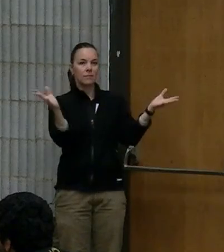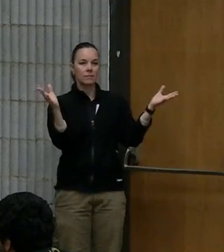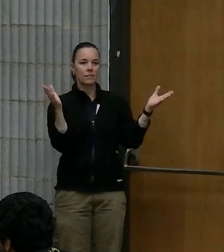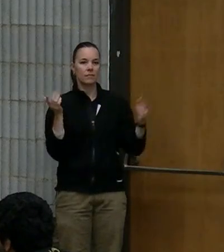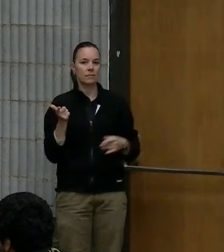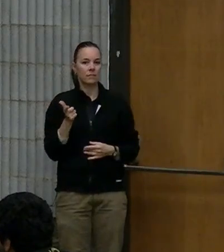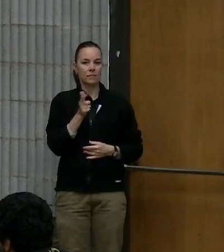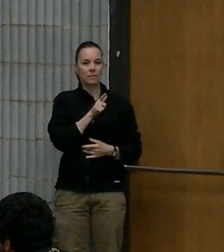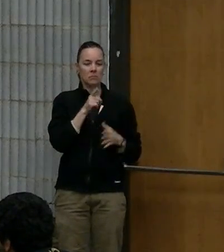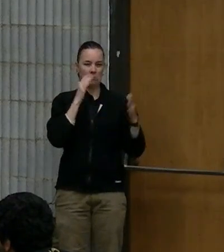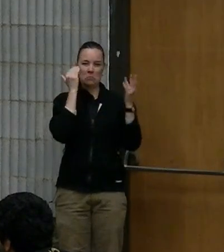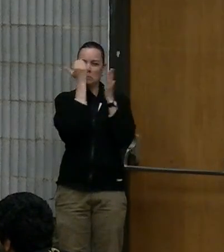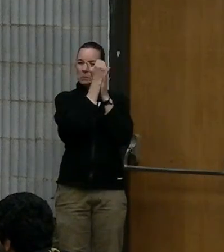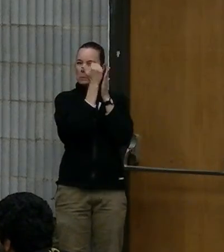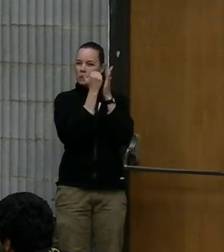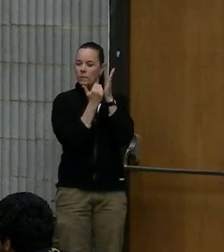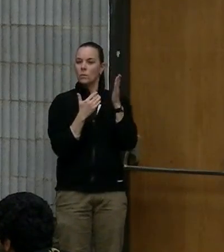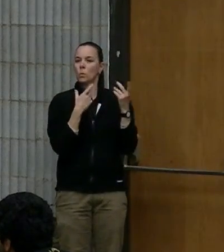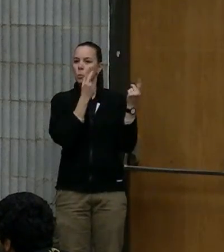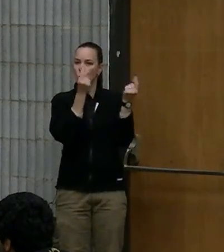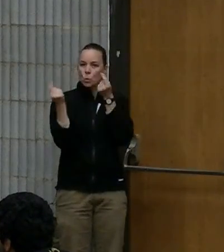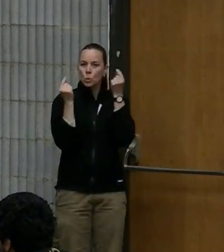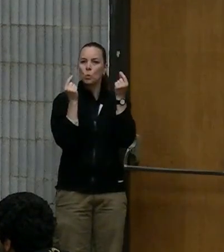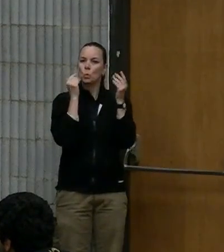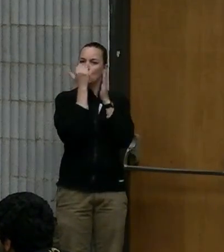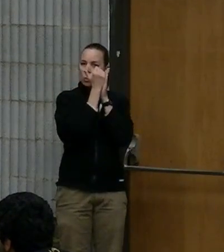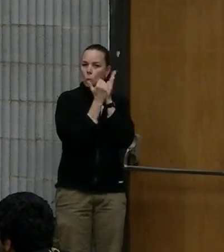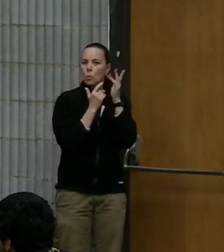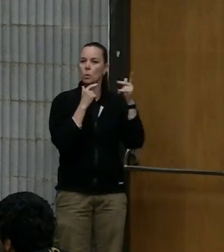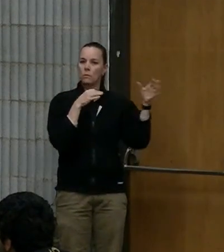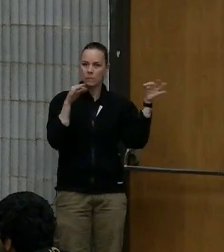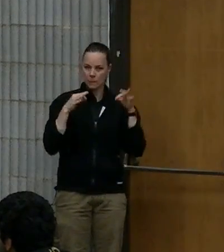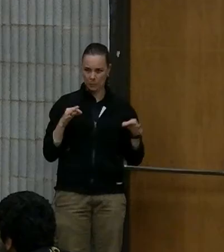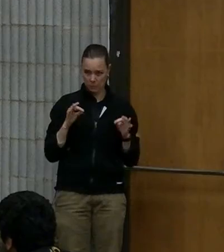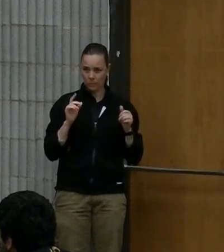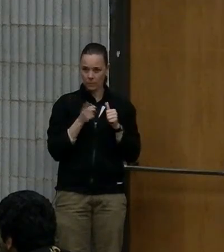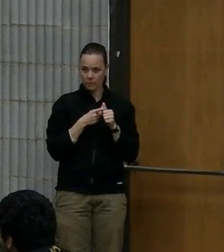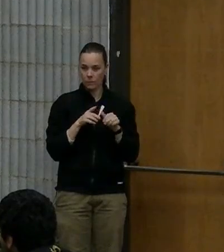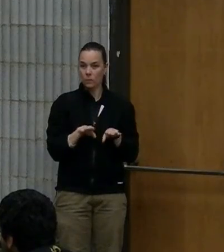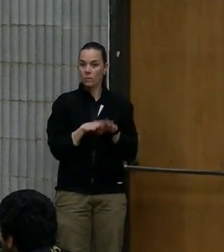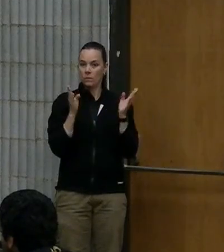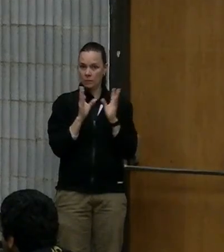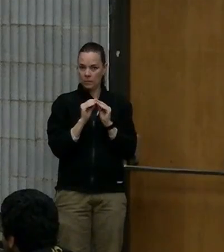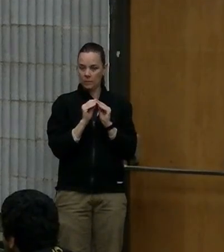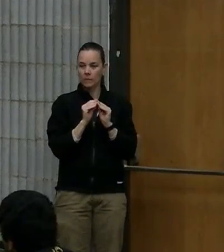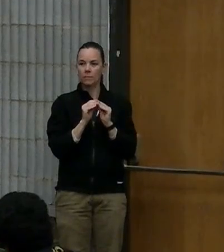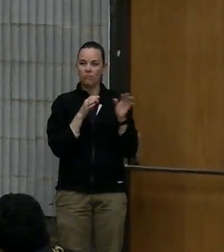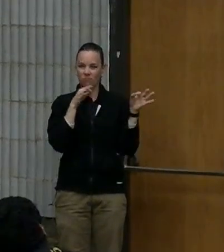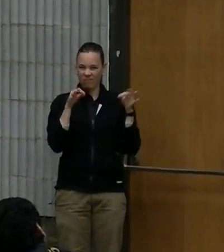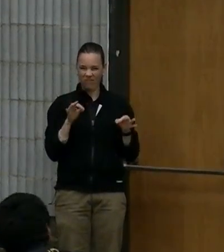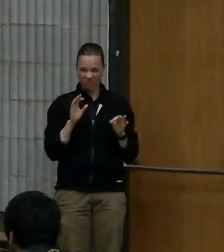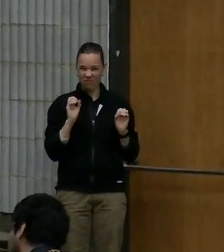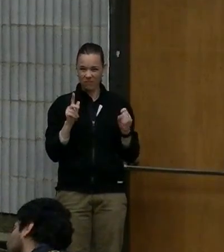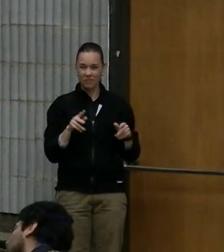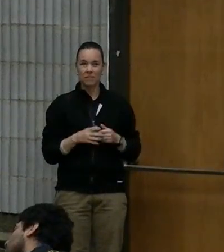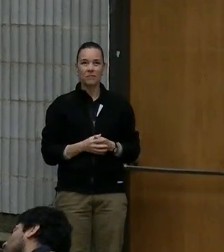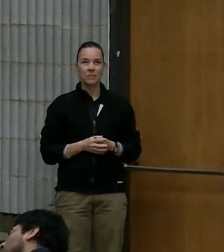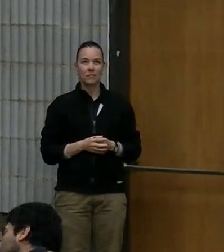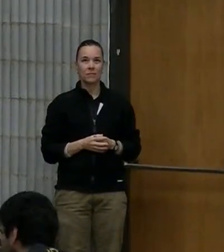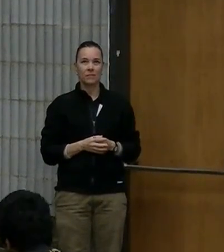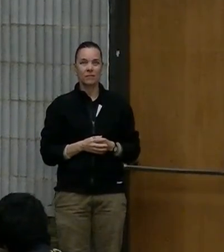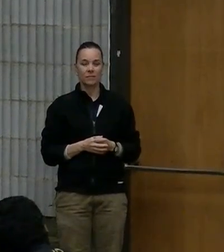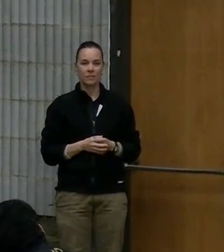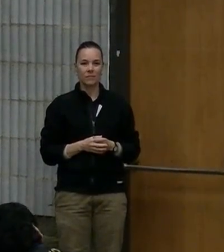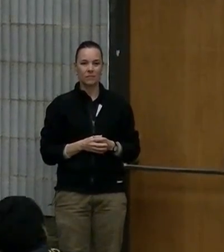just go over the logistics of today in this opening session, just because that's probably what makes